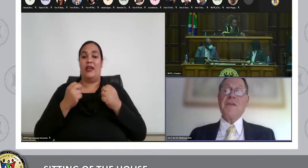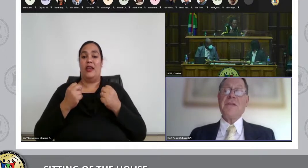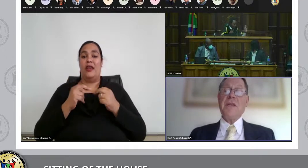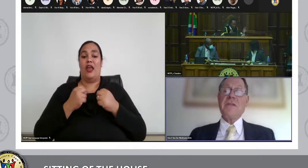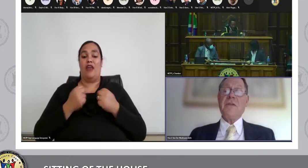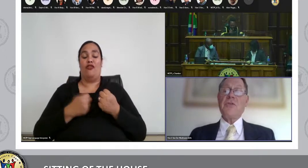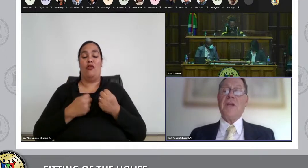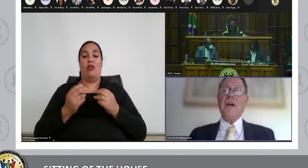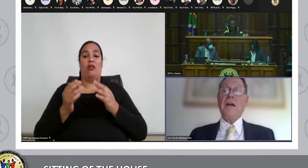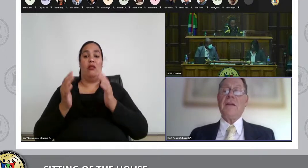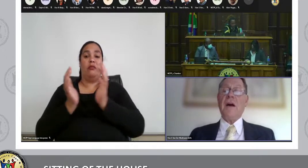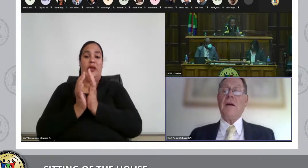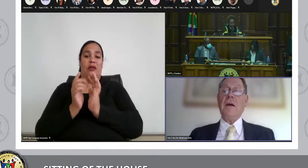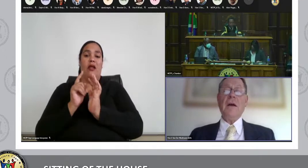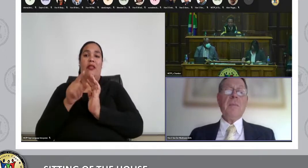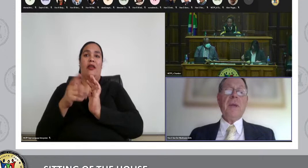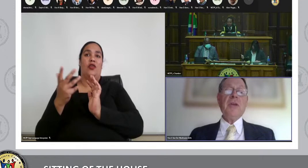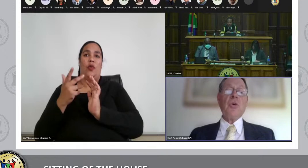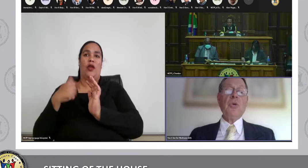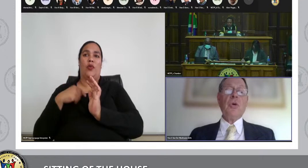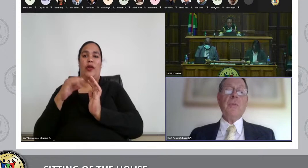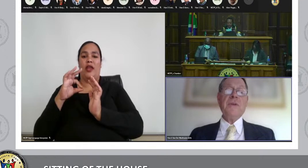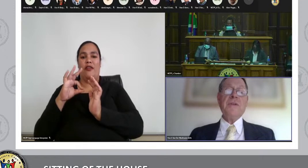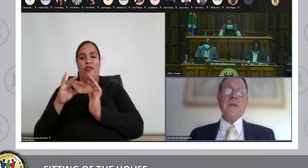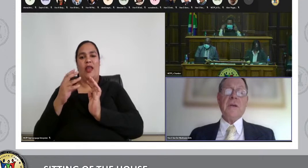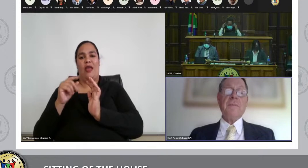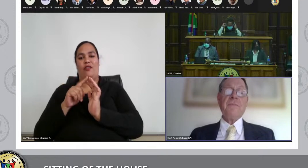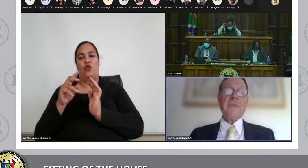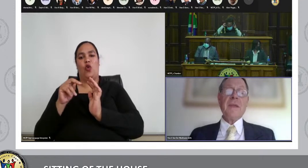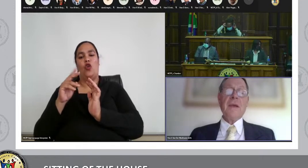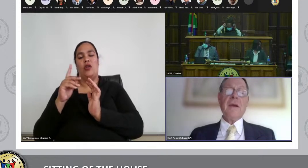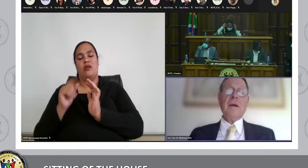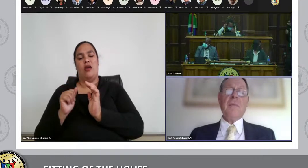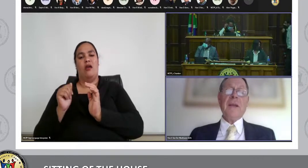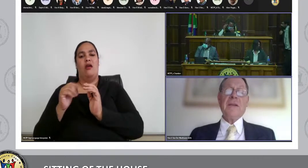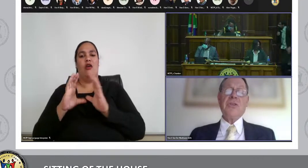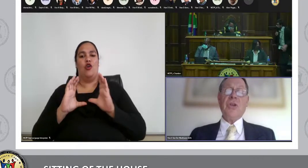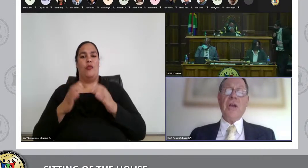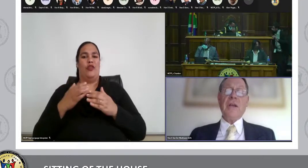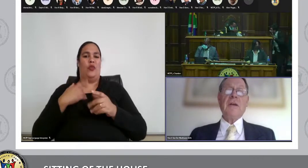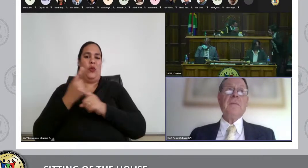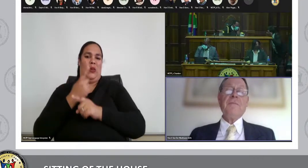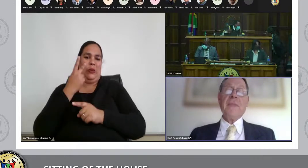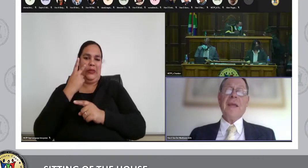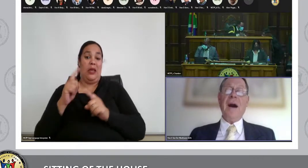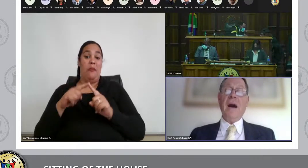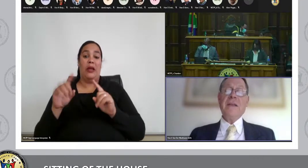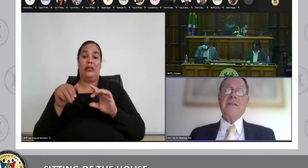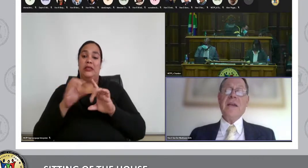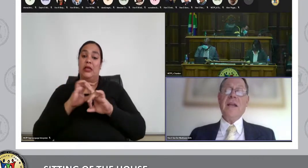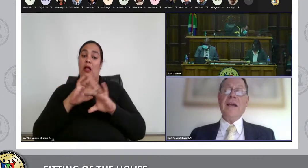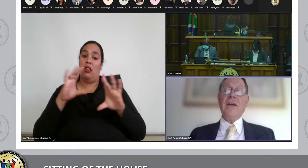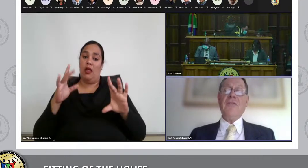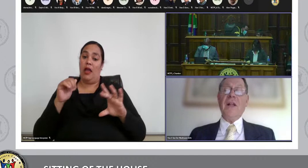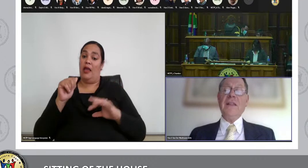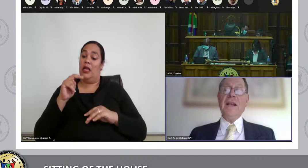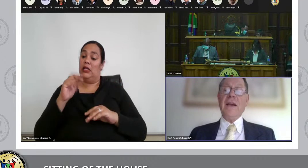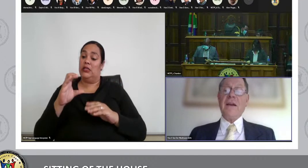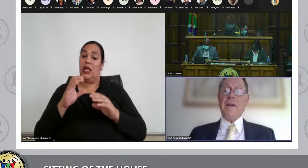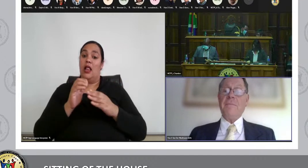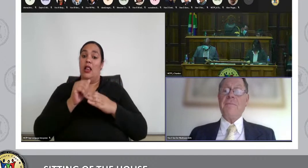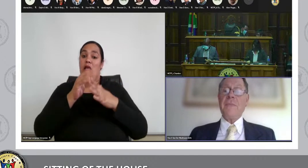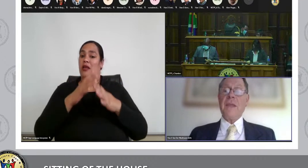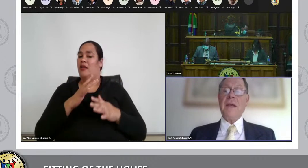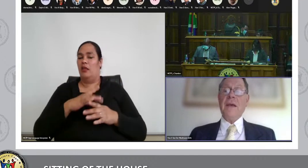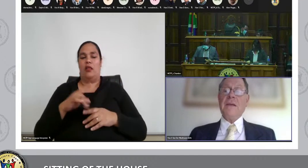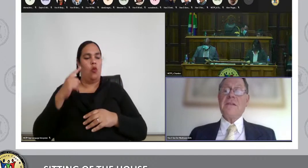vergadering is presies wat ons dag na dag by die Zondo-kommissie sien. Maar dit is duidelik, ANC-lede wil nie leer